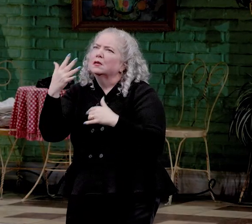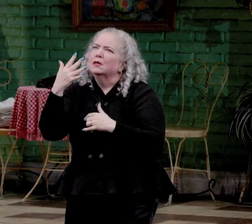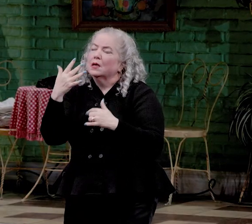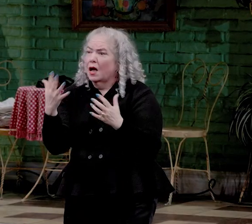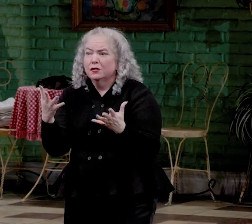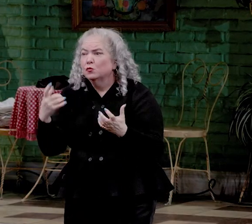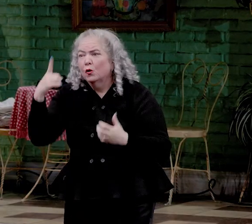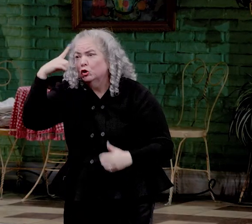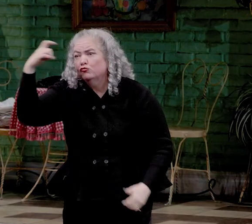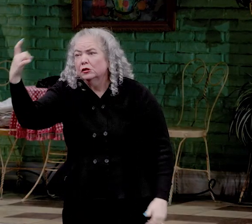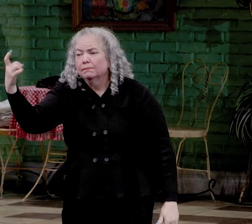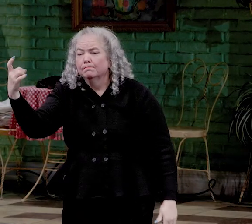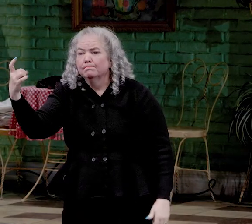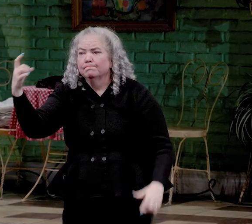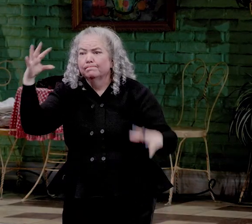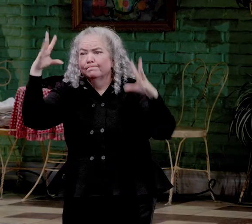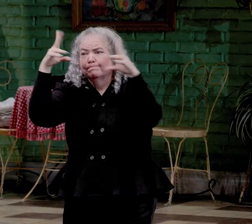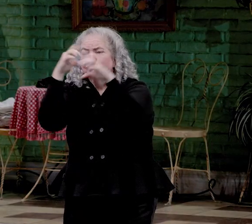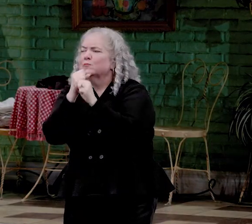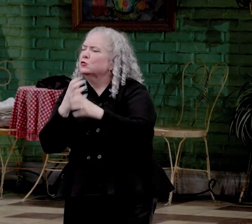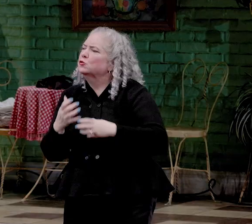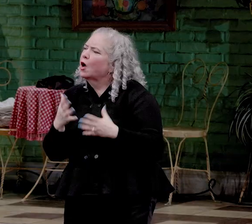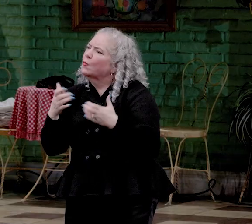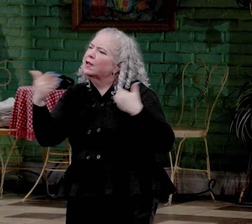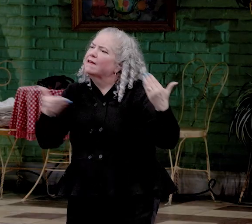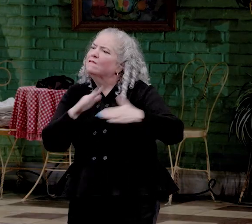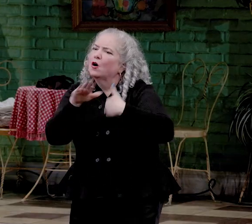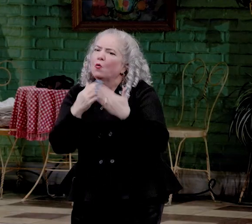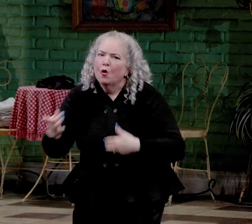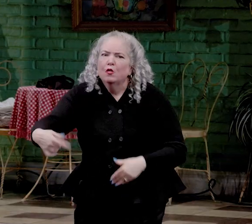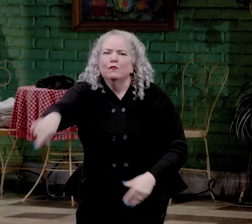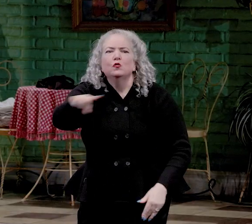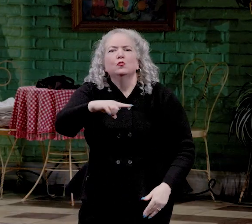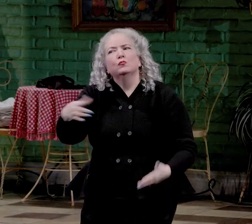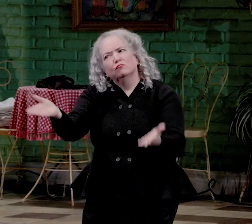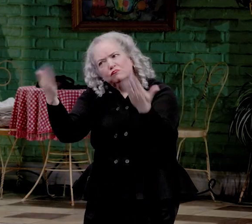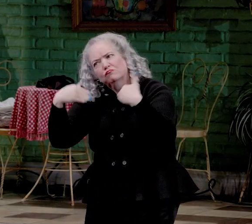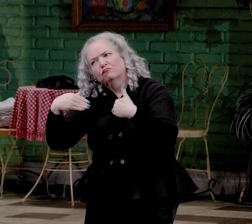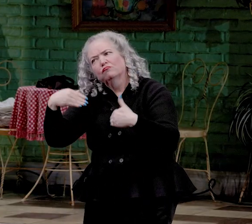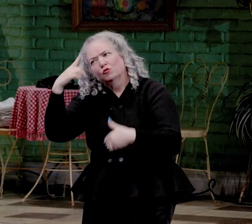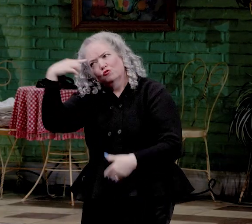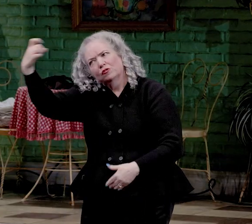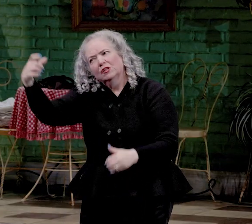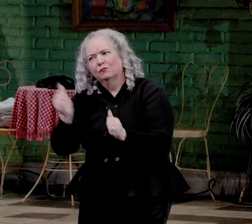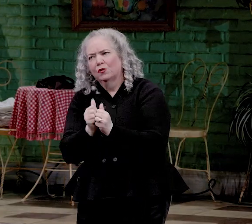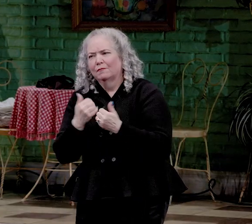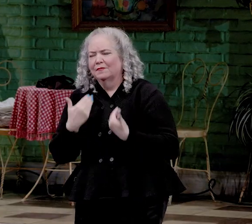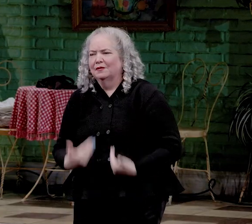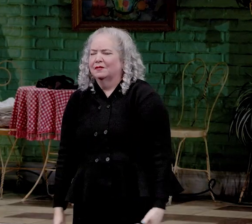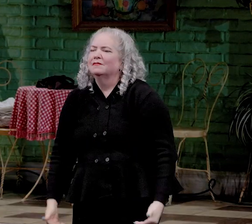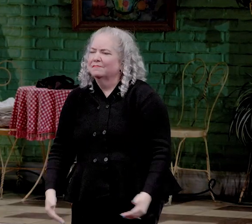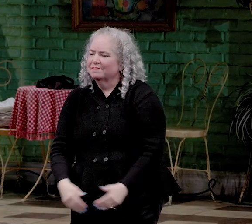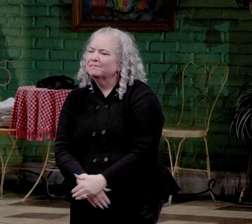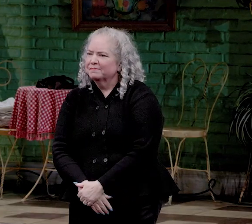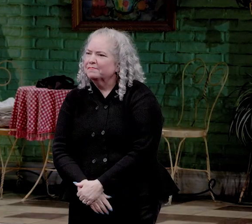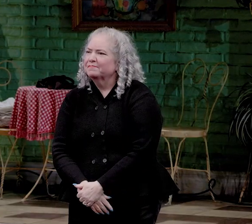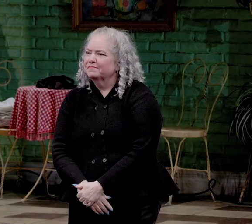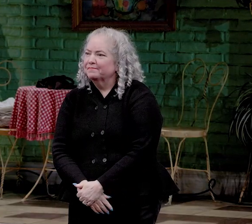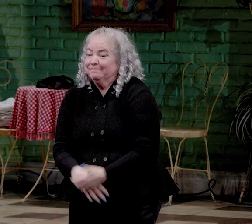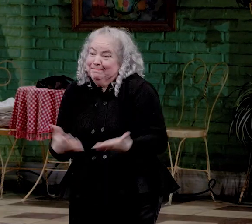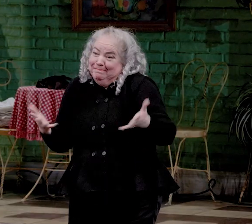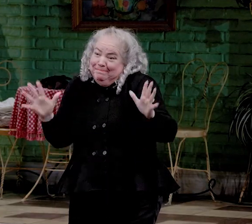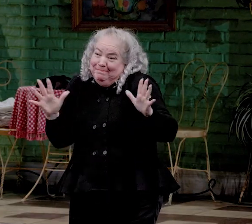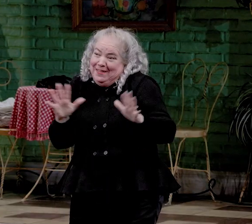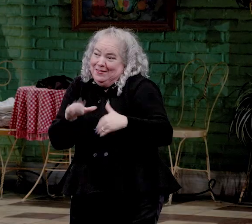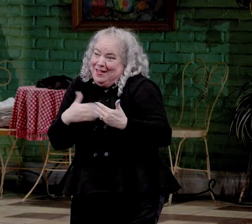want to dream. So I want to just invite all of you to dream with me. And that's all